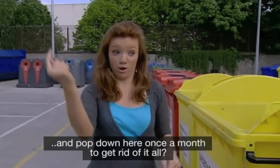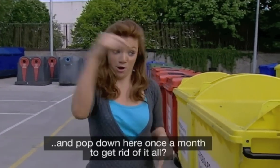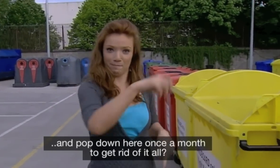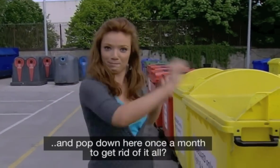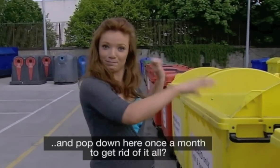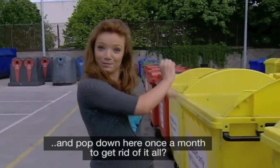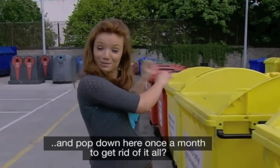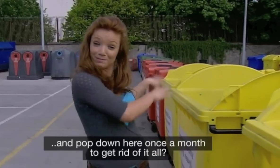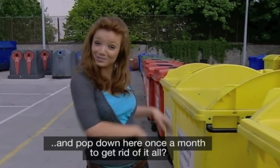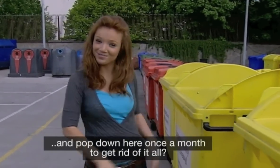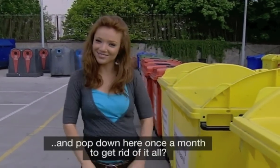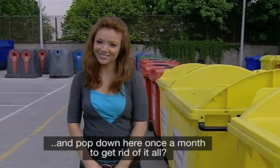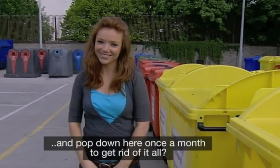once a month to get rid of it all?